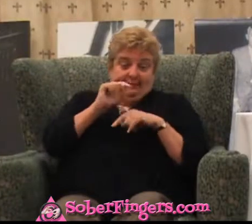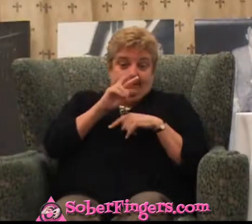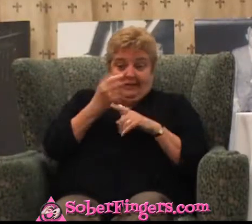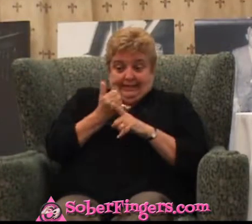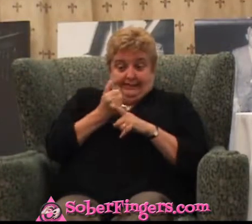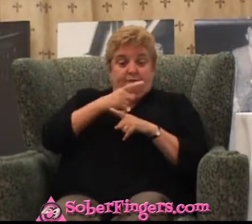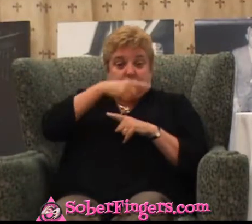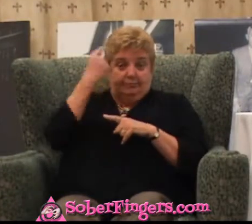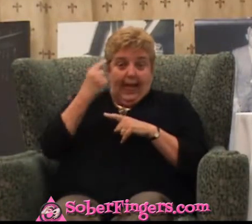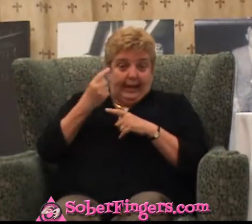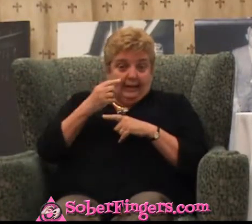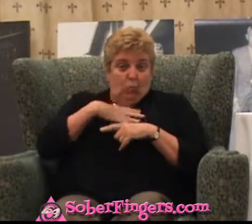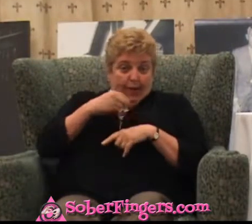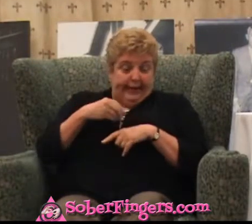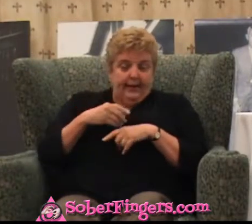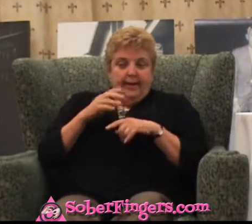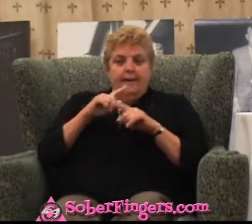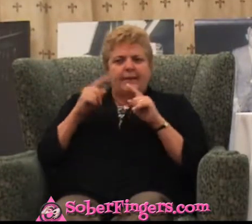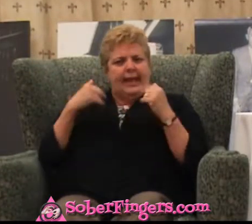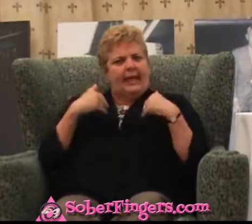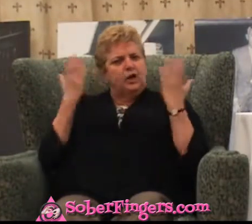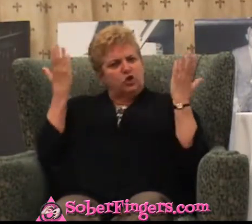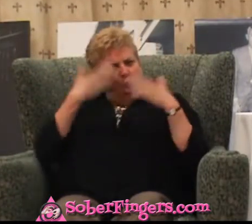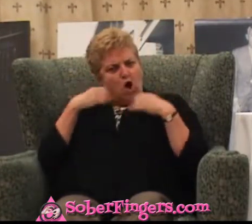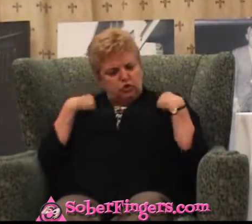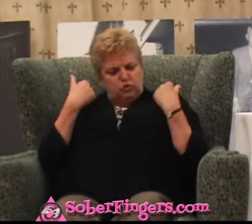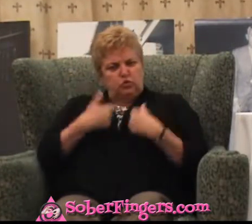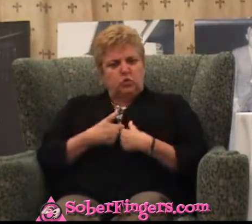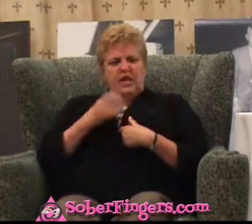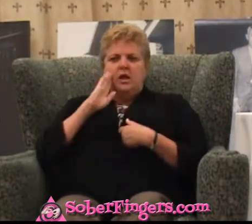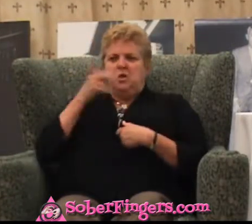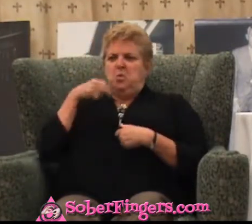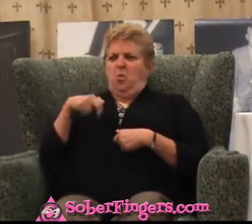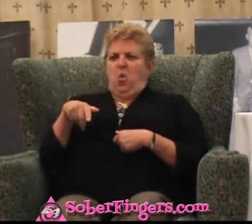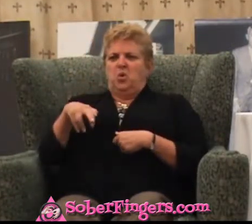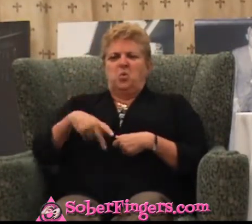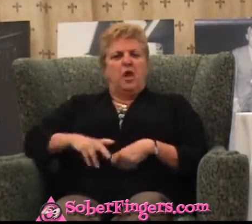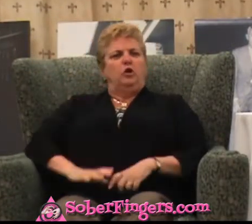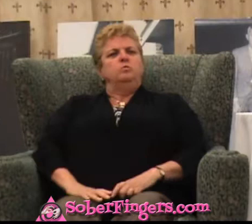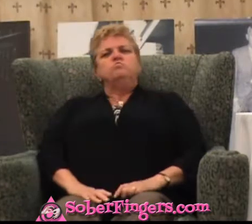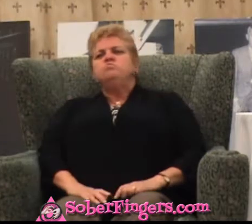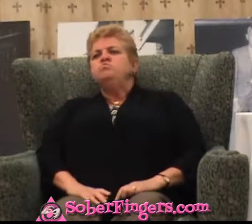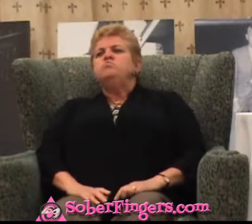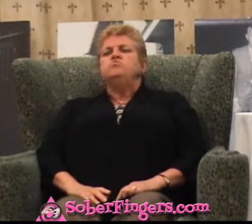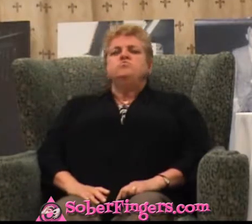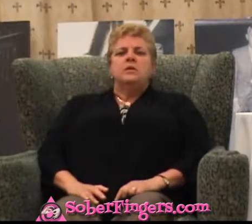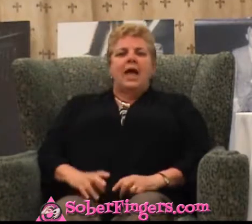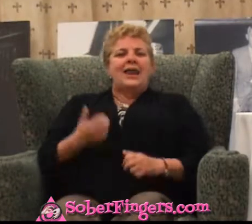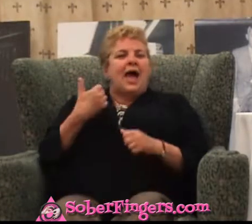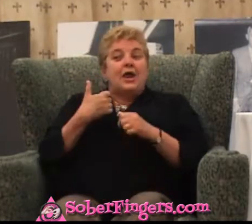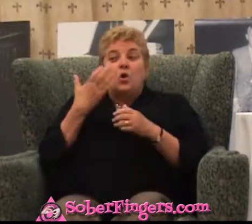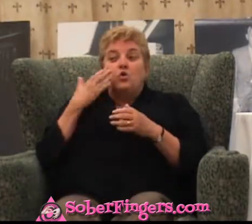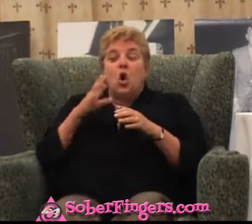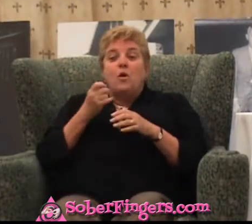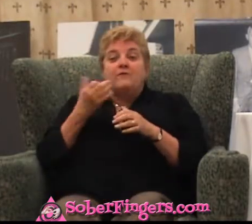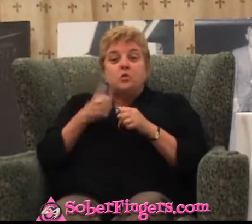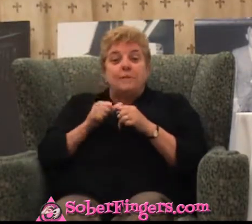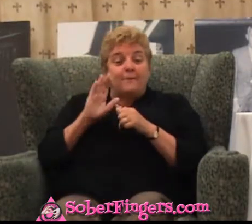that he would wear. And he would walk around with this command and presence, right? And I don't know if you remember Raymond Burr's eyes. He had these